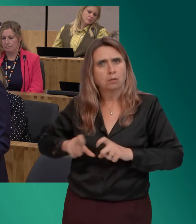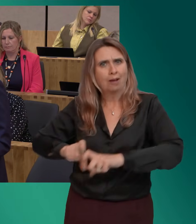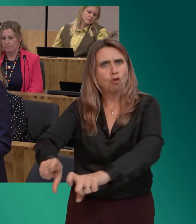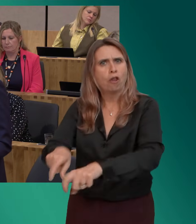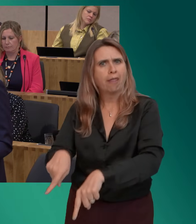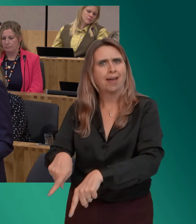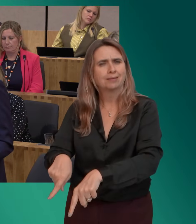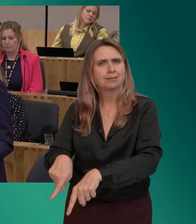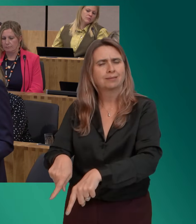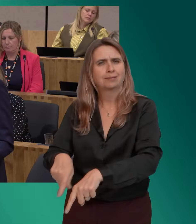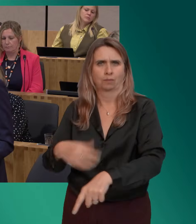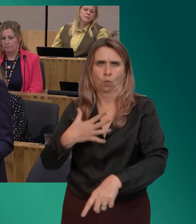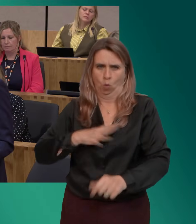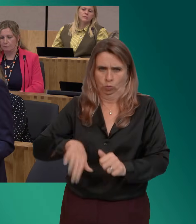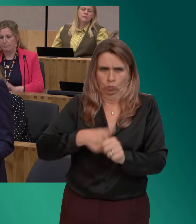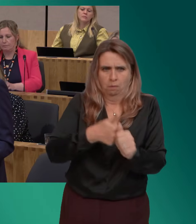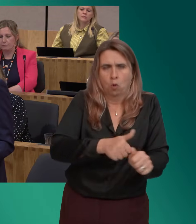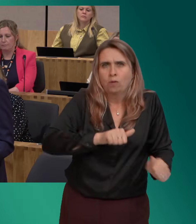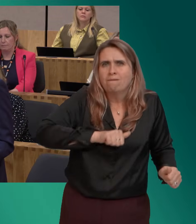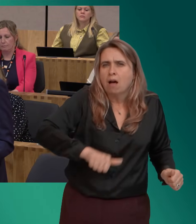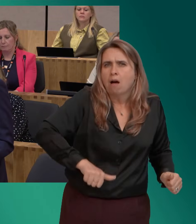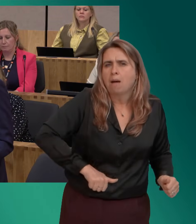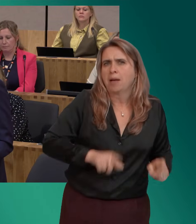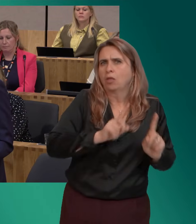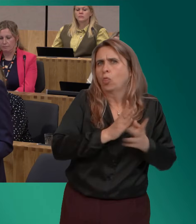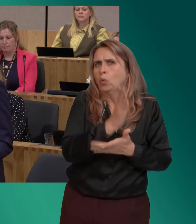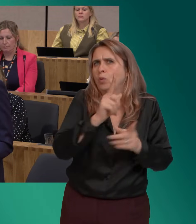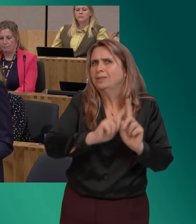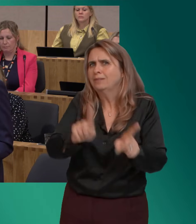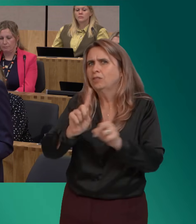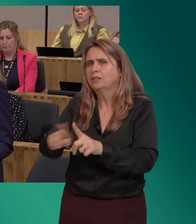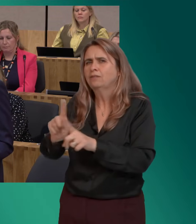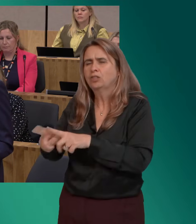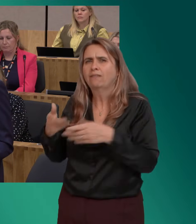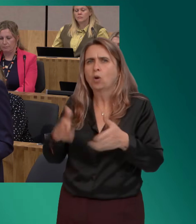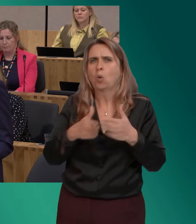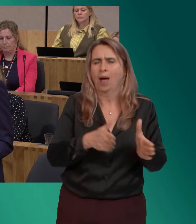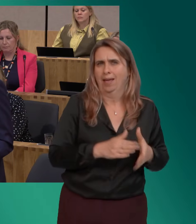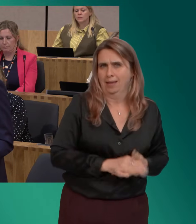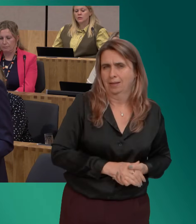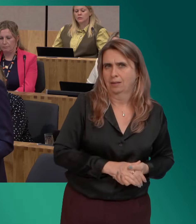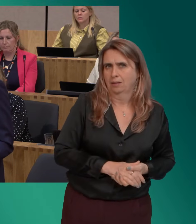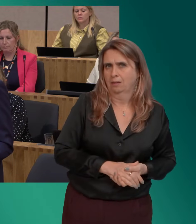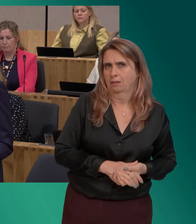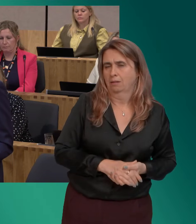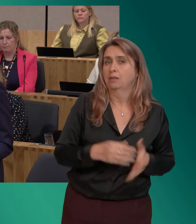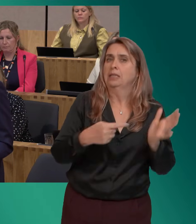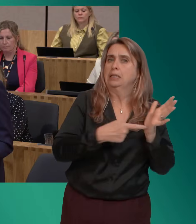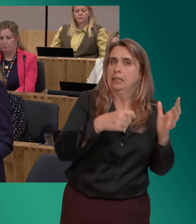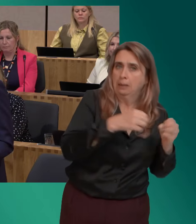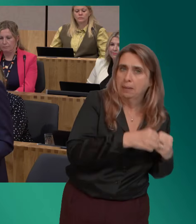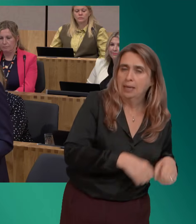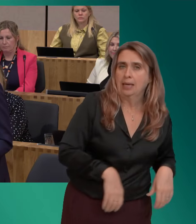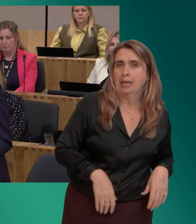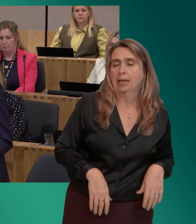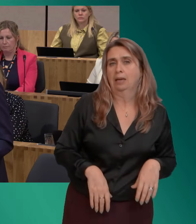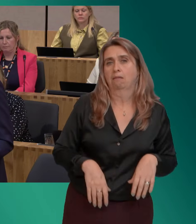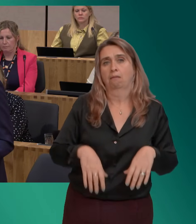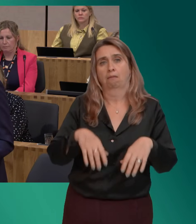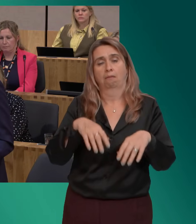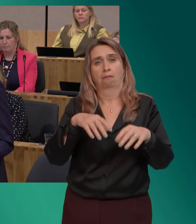support agriculture in many different ways. I've referred to some of them already, on TB, on NVZs,